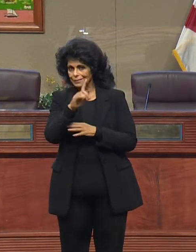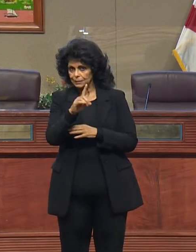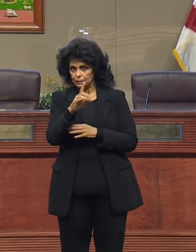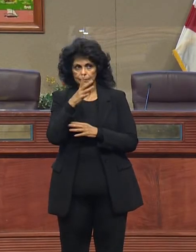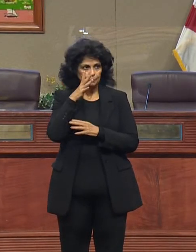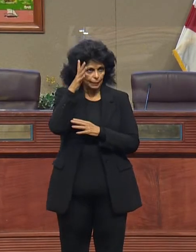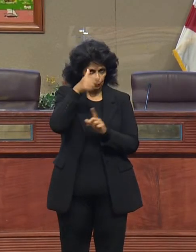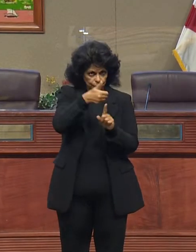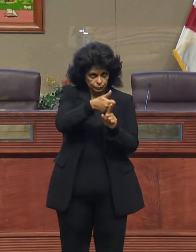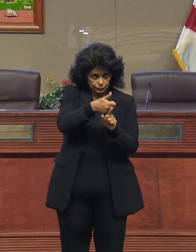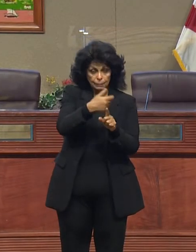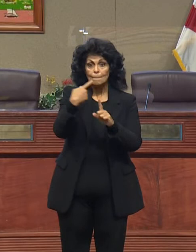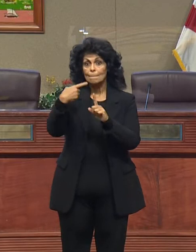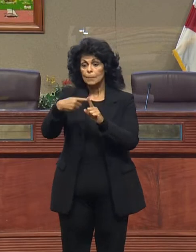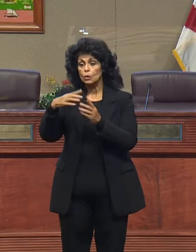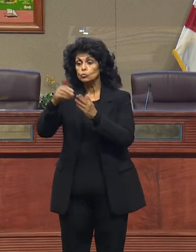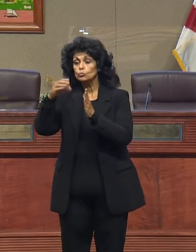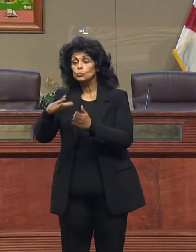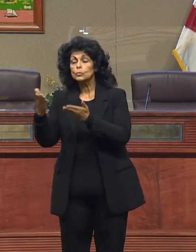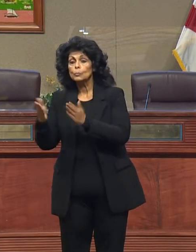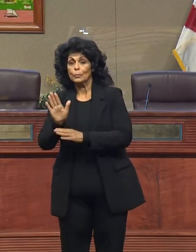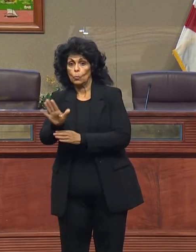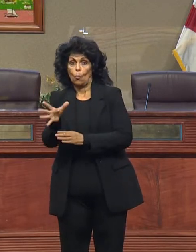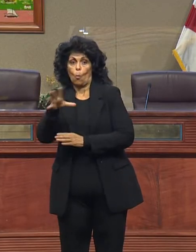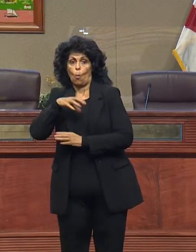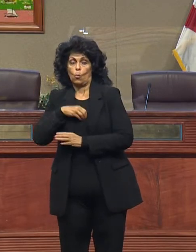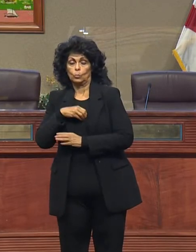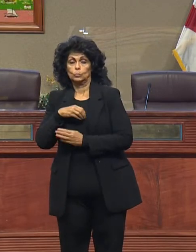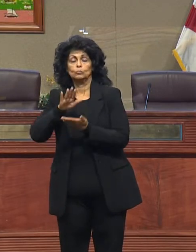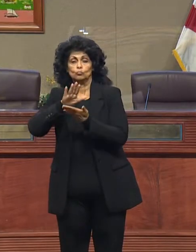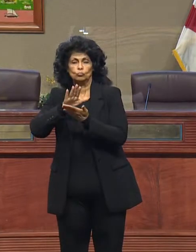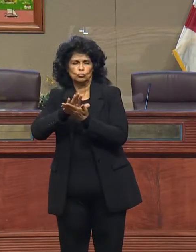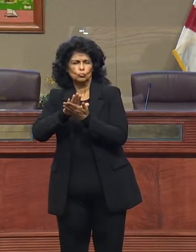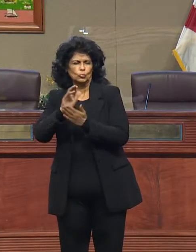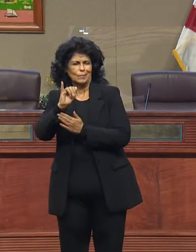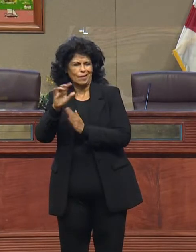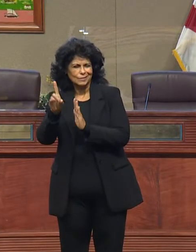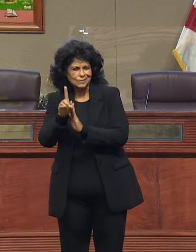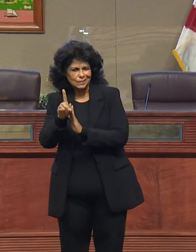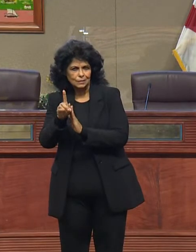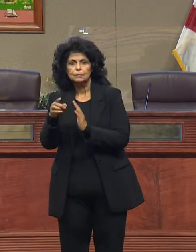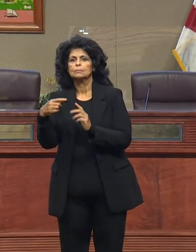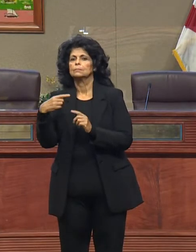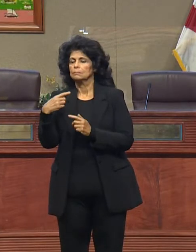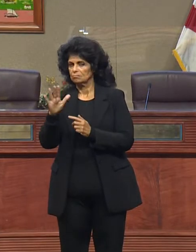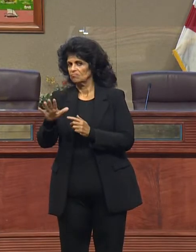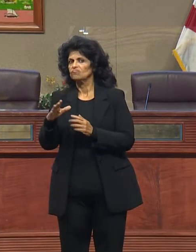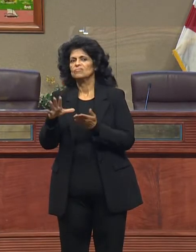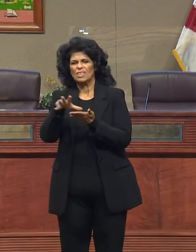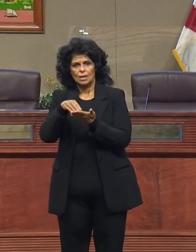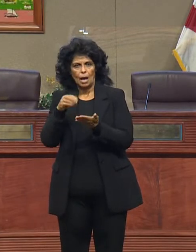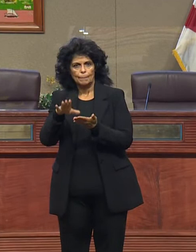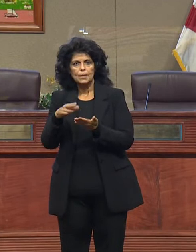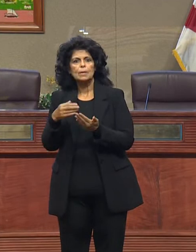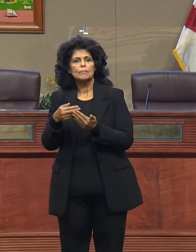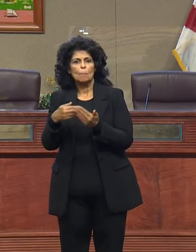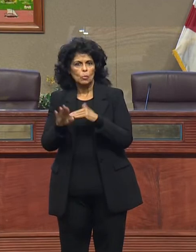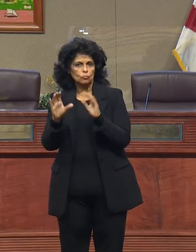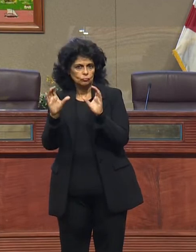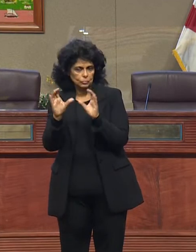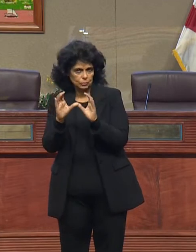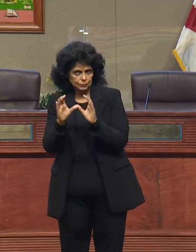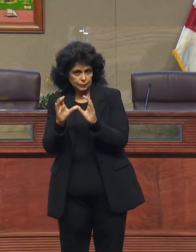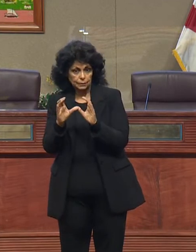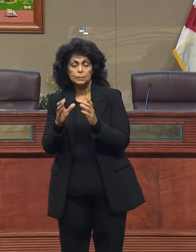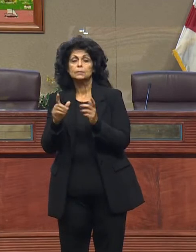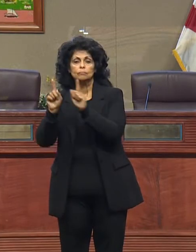students bring their student ID card and copy of their birth certificate. Again, the parent or guardian should be present for those